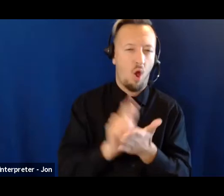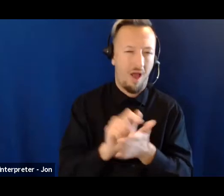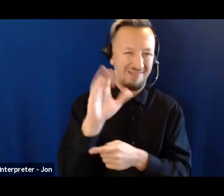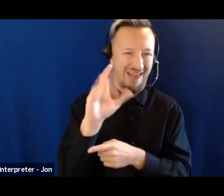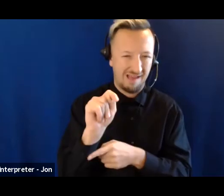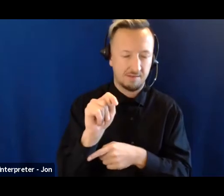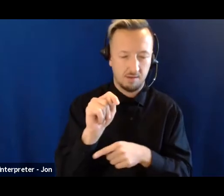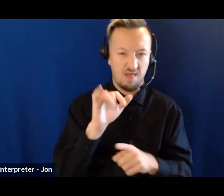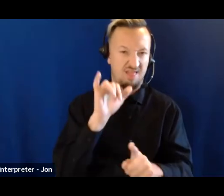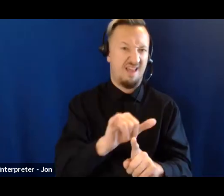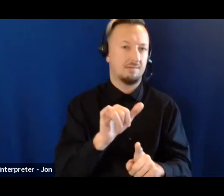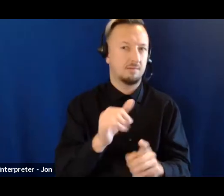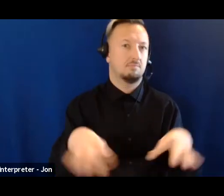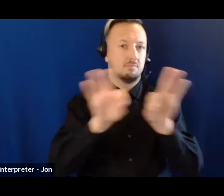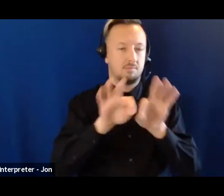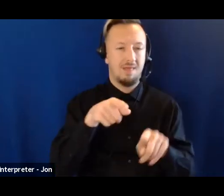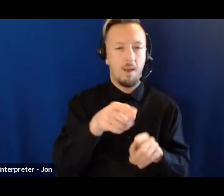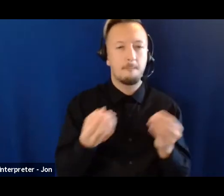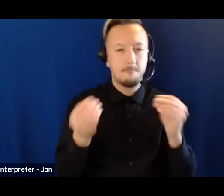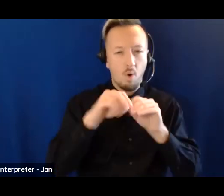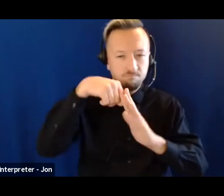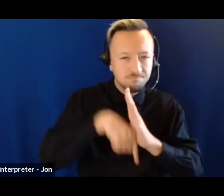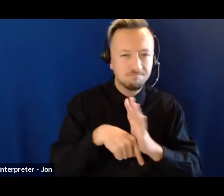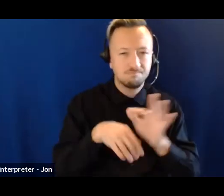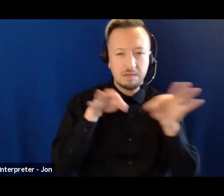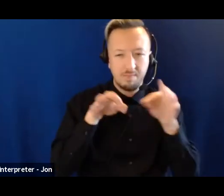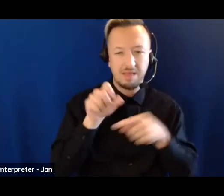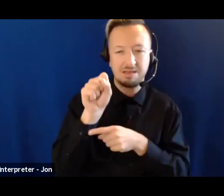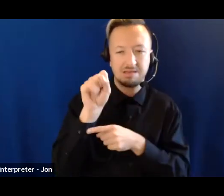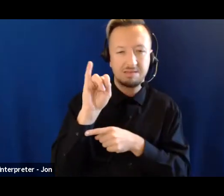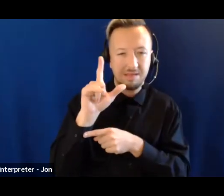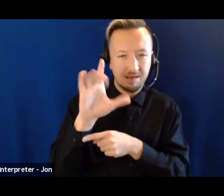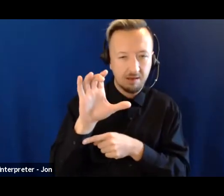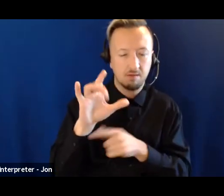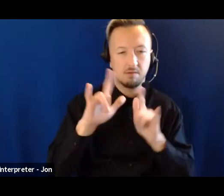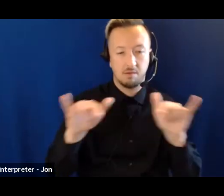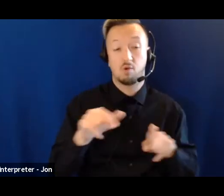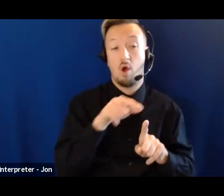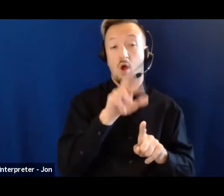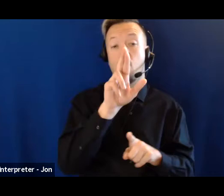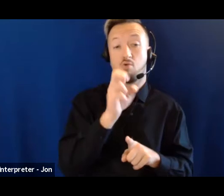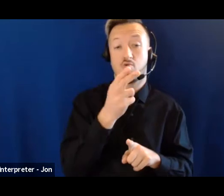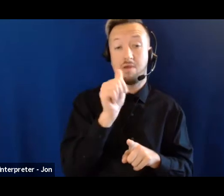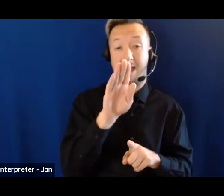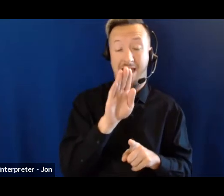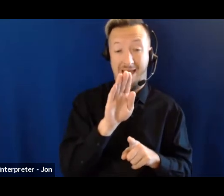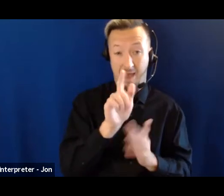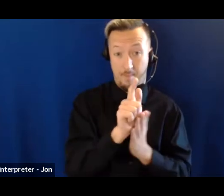more detail about SILCs and everything. So on the Rehab Act, what you need to pin to